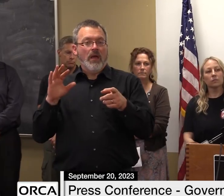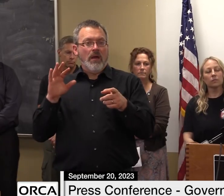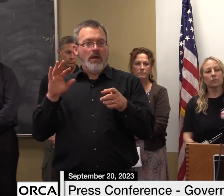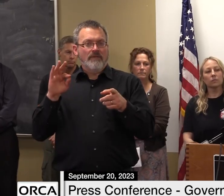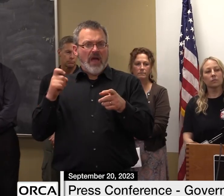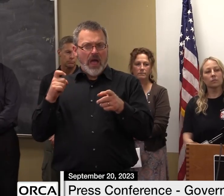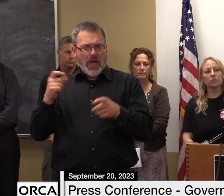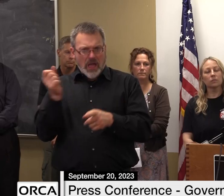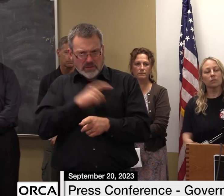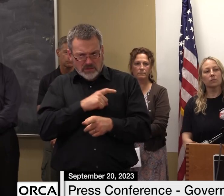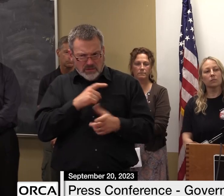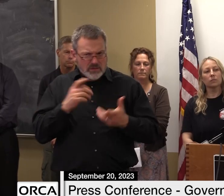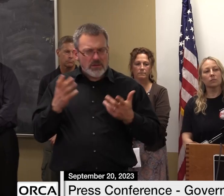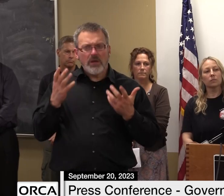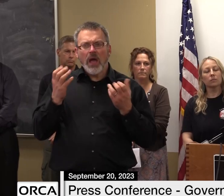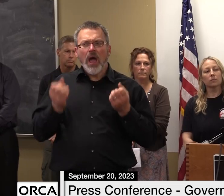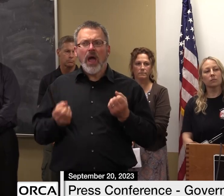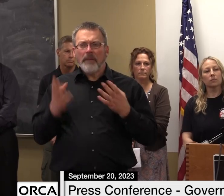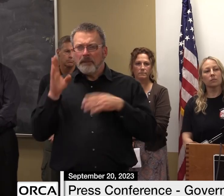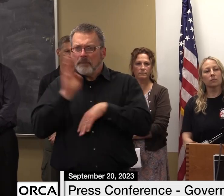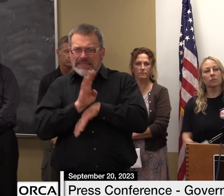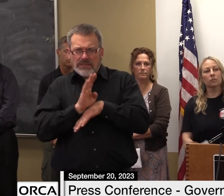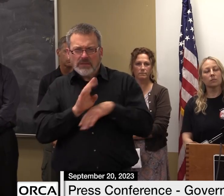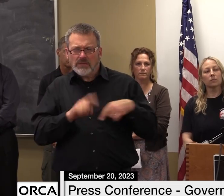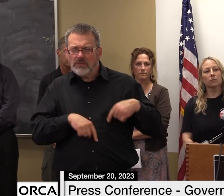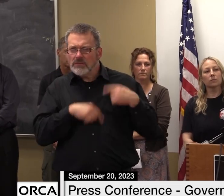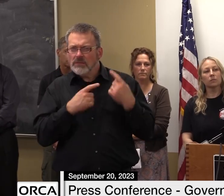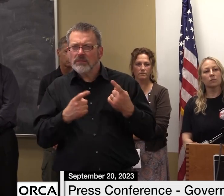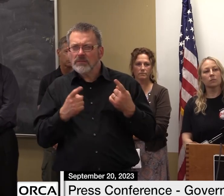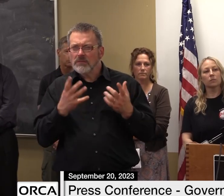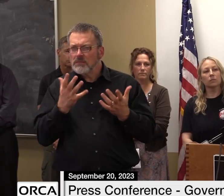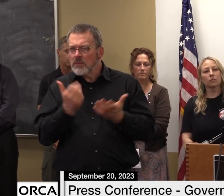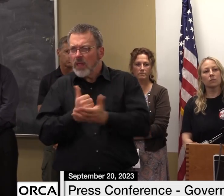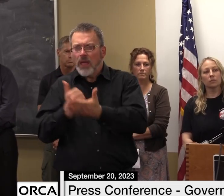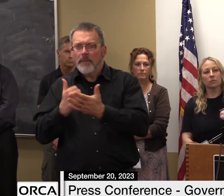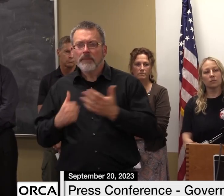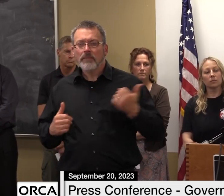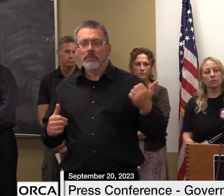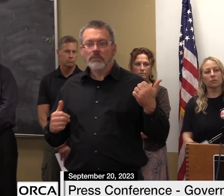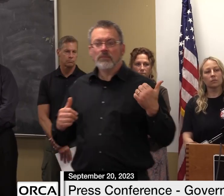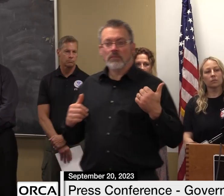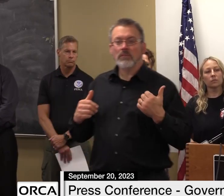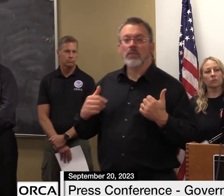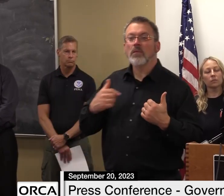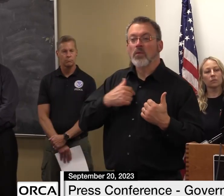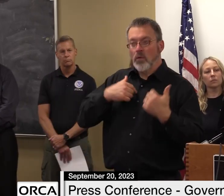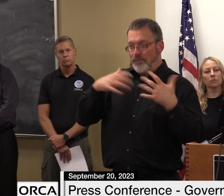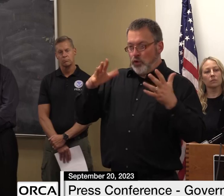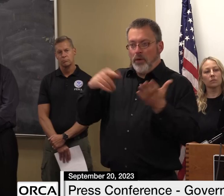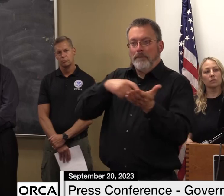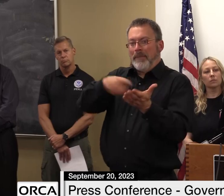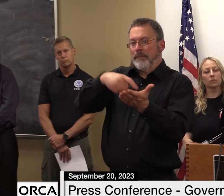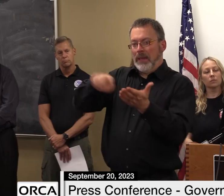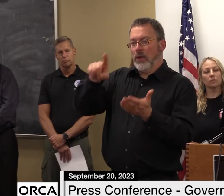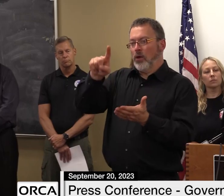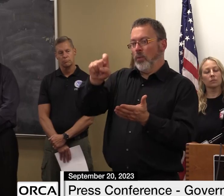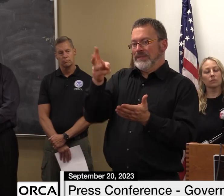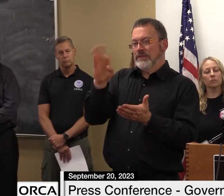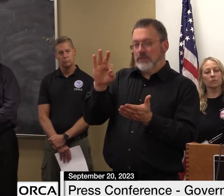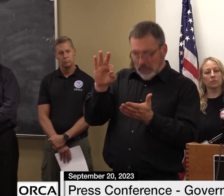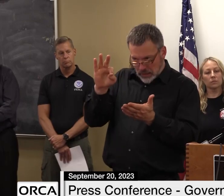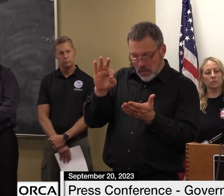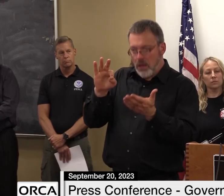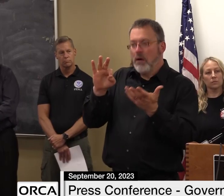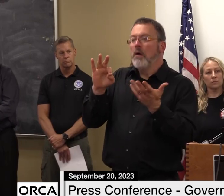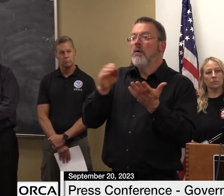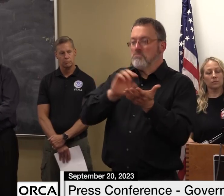280 have been approved, and about 169 have been paid out. So there is a queue of people waiting up to be paid, and